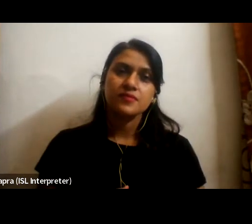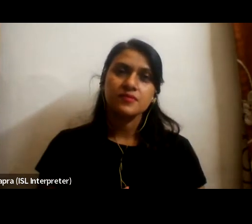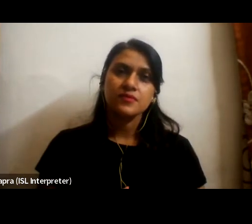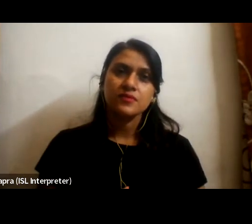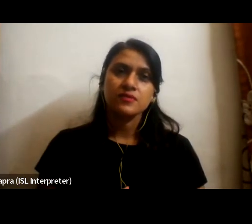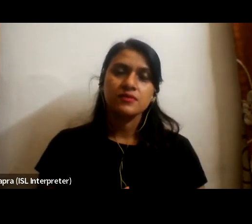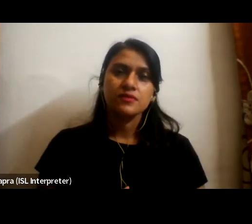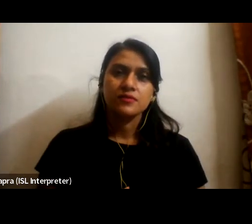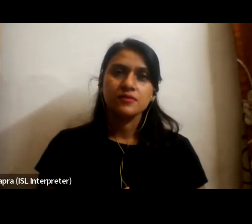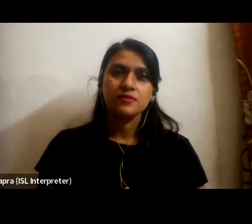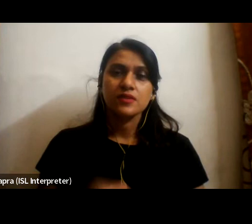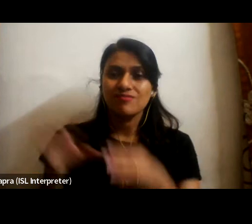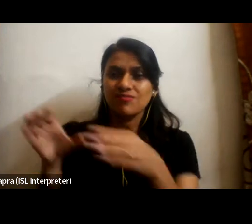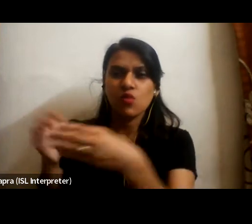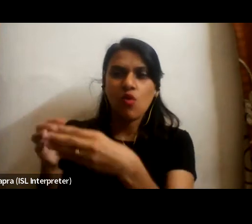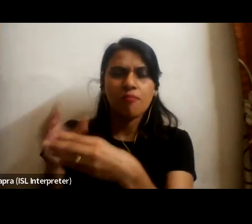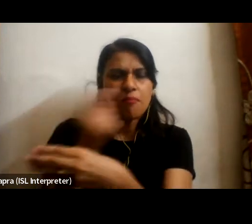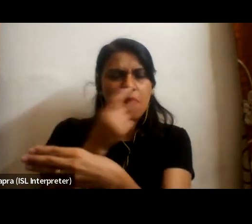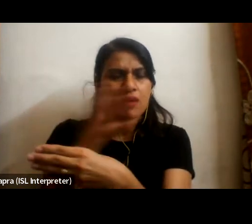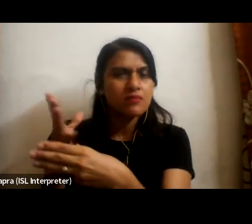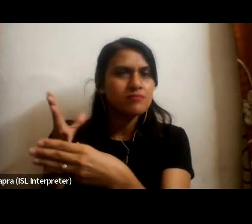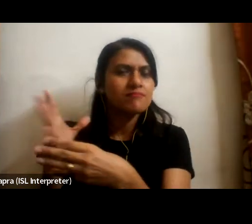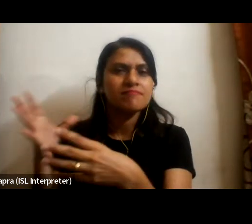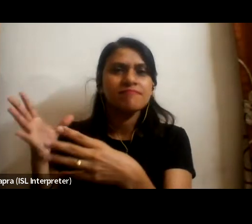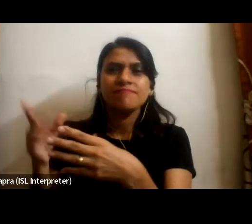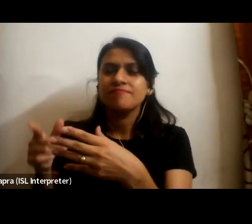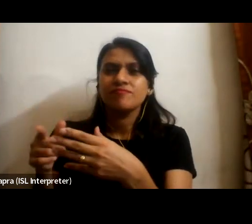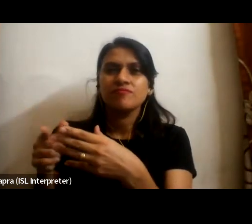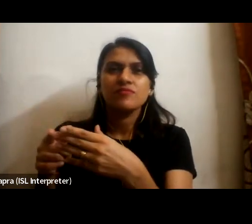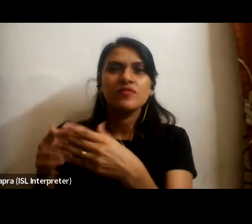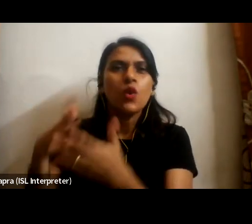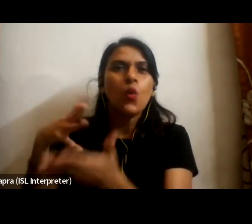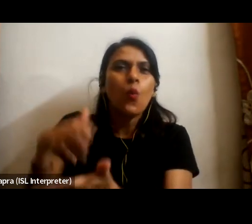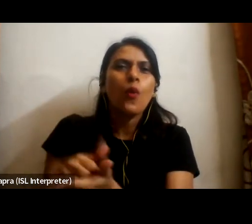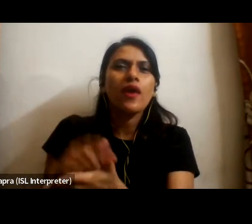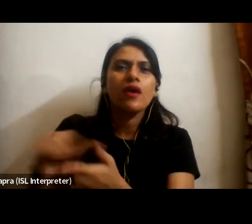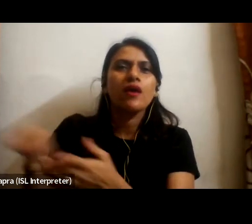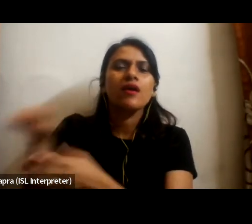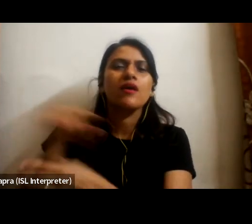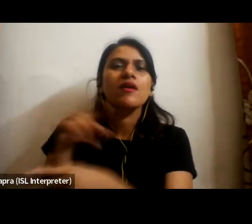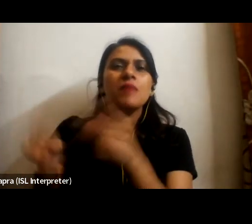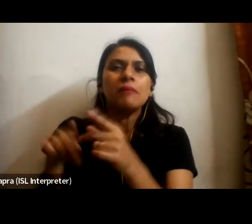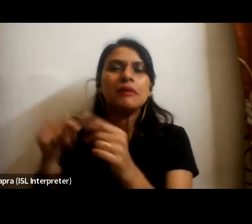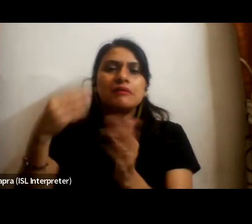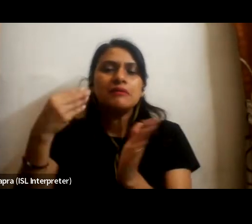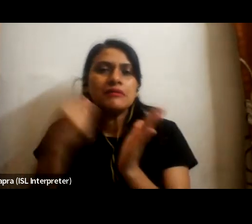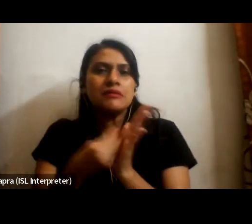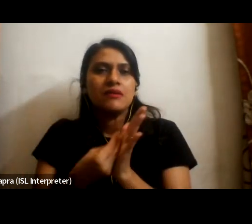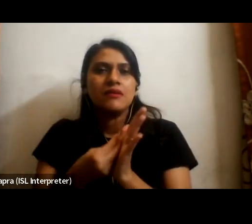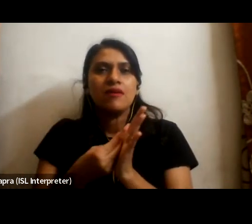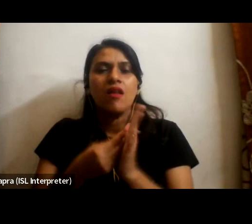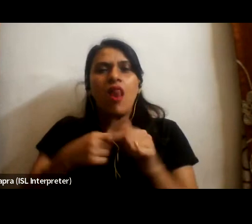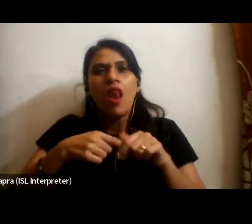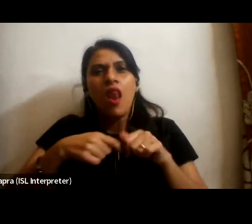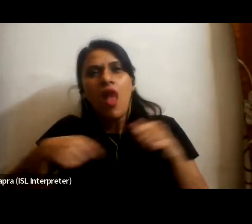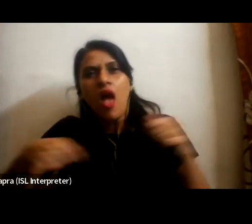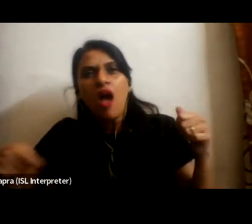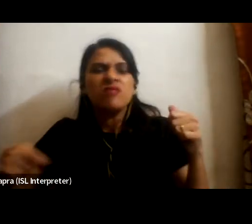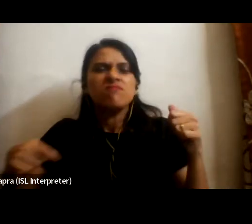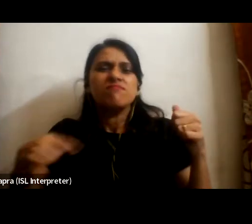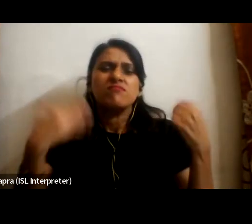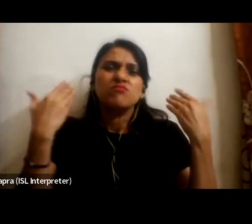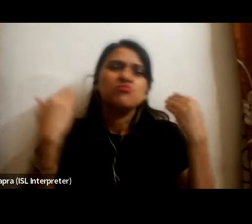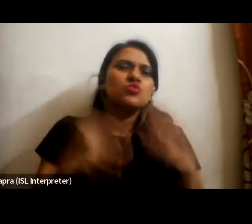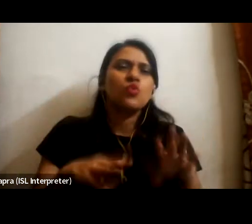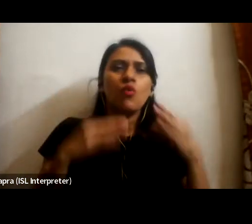vulnerable sections, because people who are the most vulnerable are generally the people who cannot afford to wait for long for